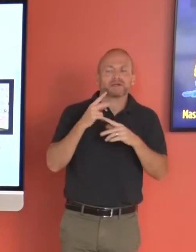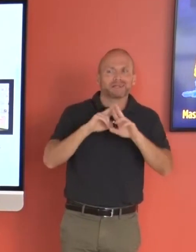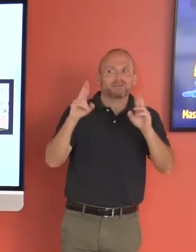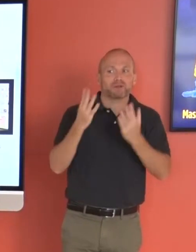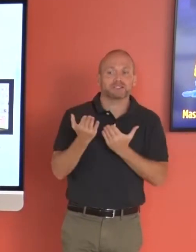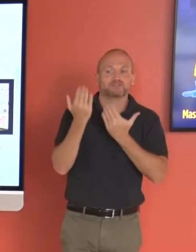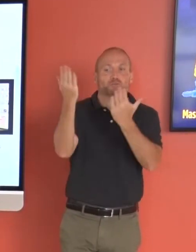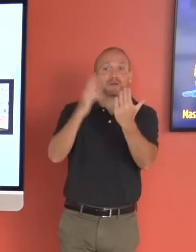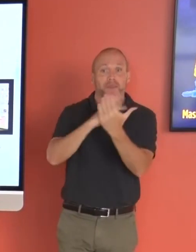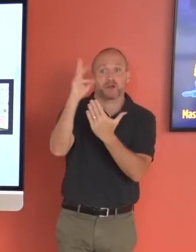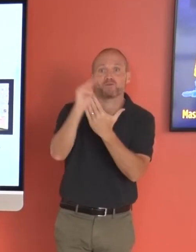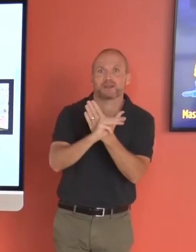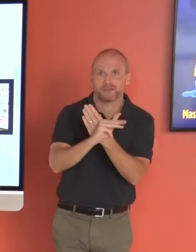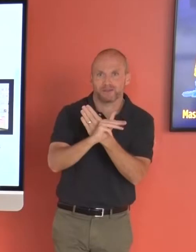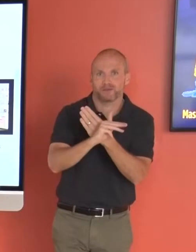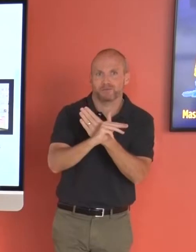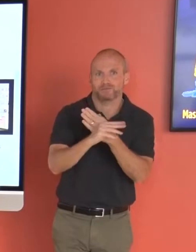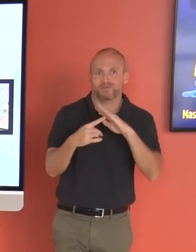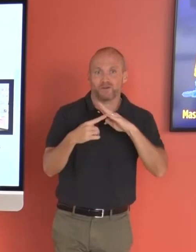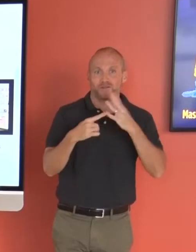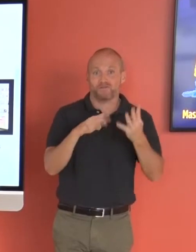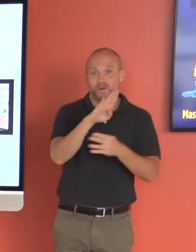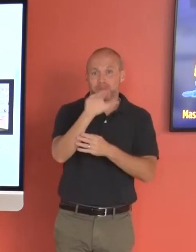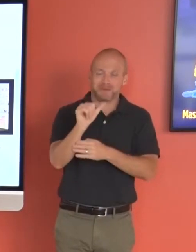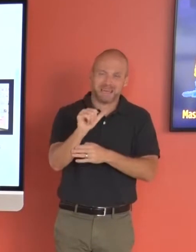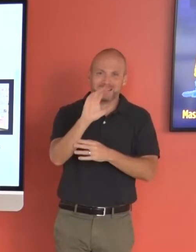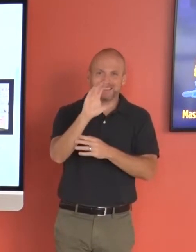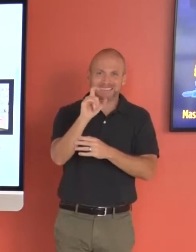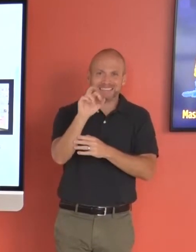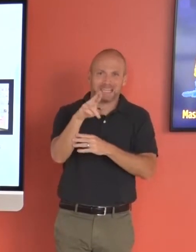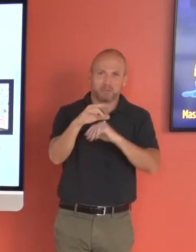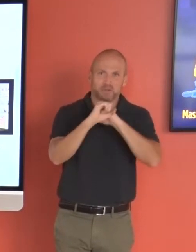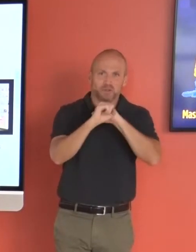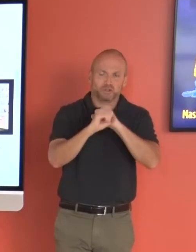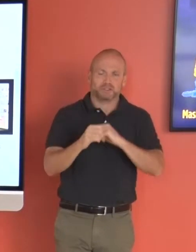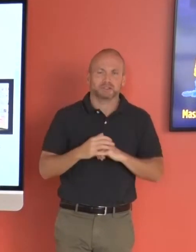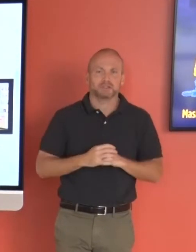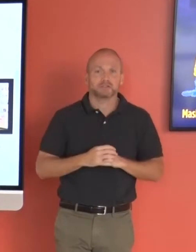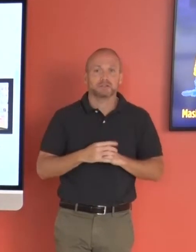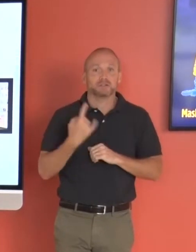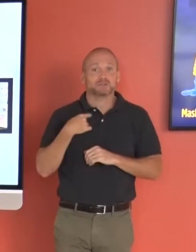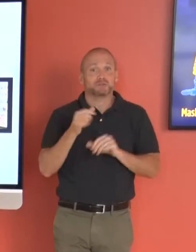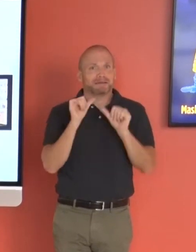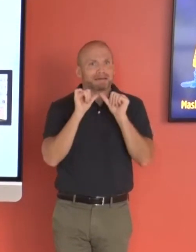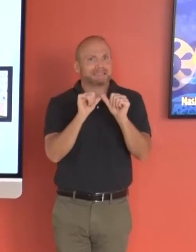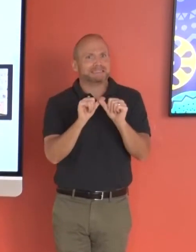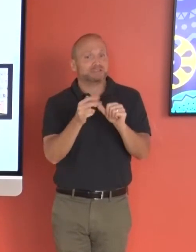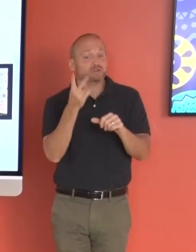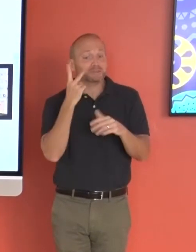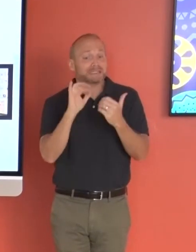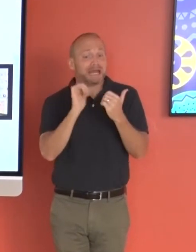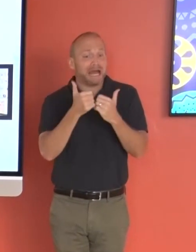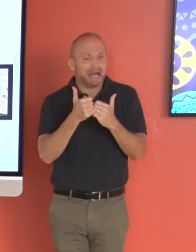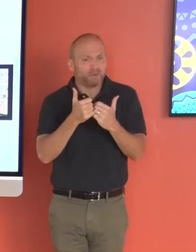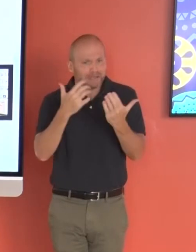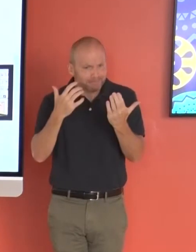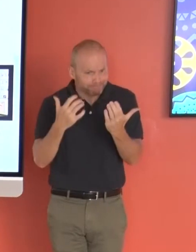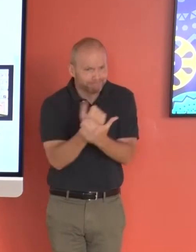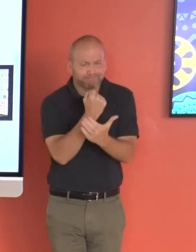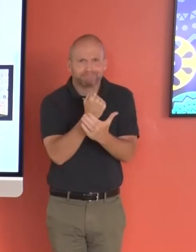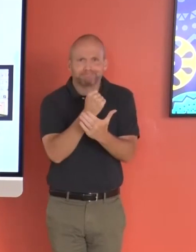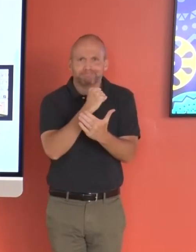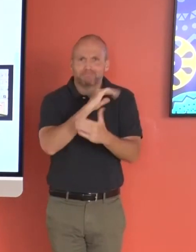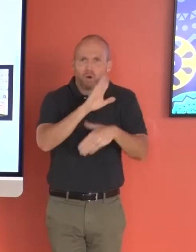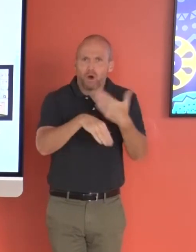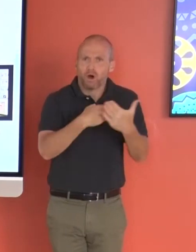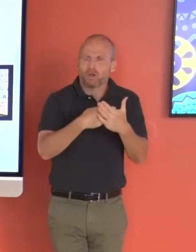in December for a bachelor's degree in cybersecurity. So we're continuing to look at ways that we can leverage the strengths